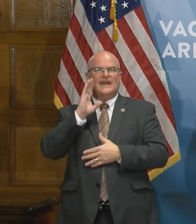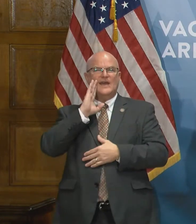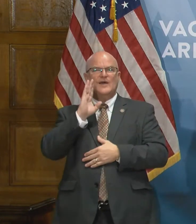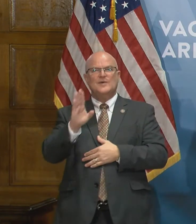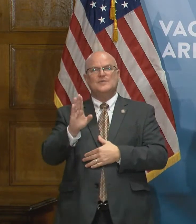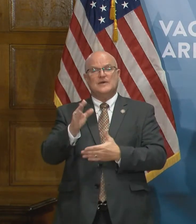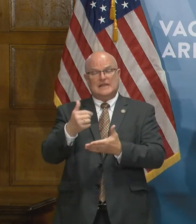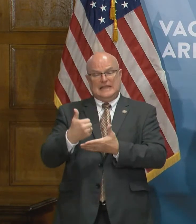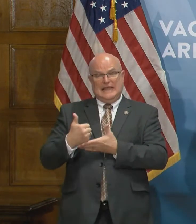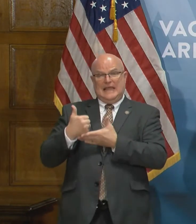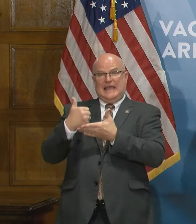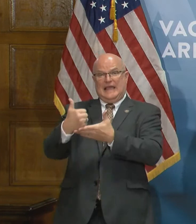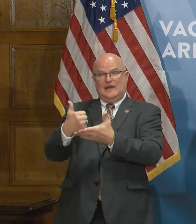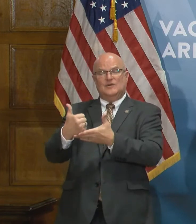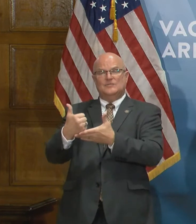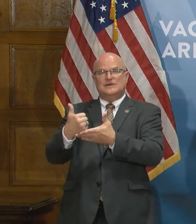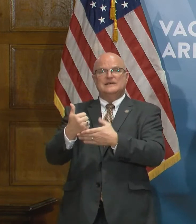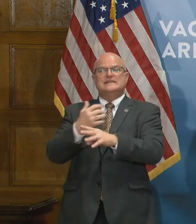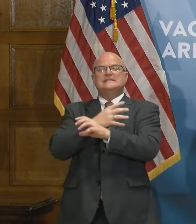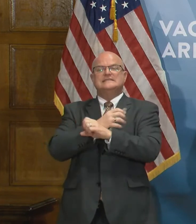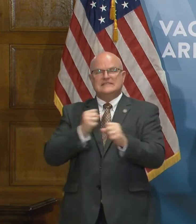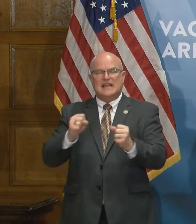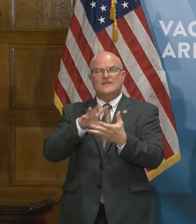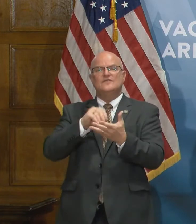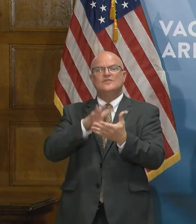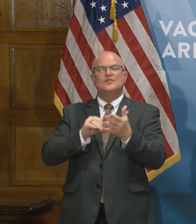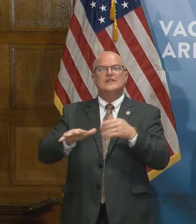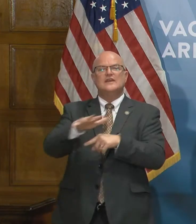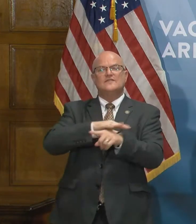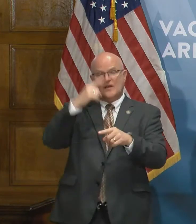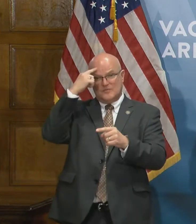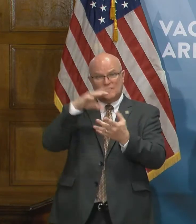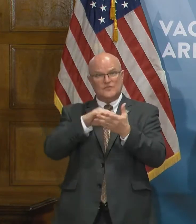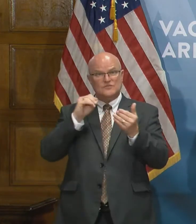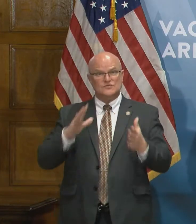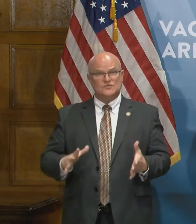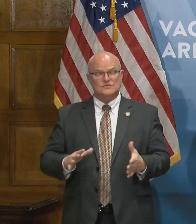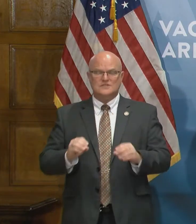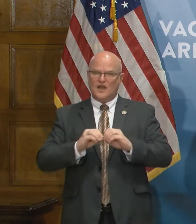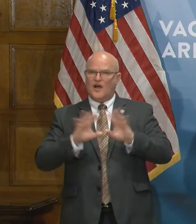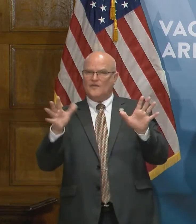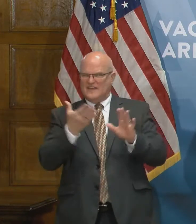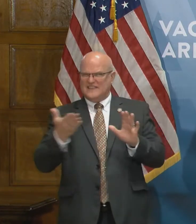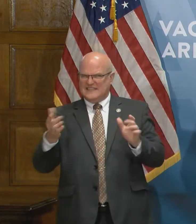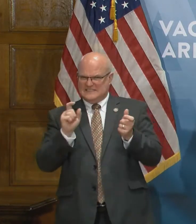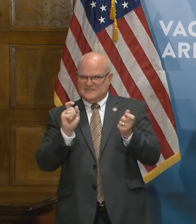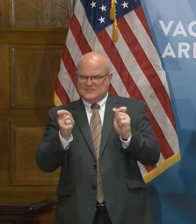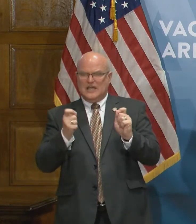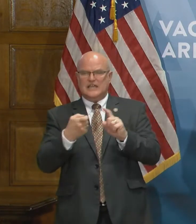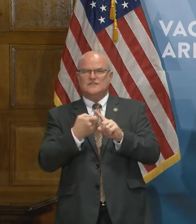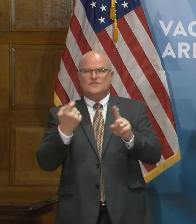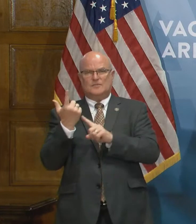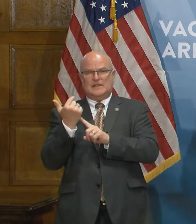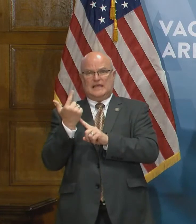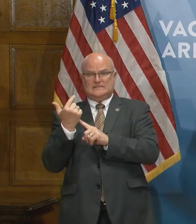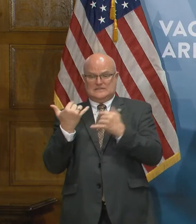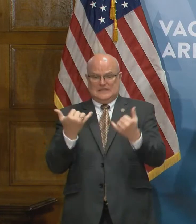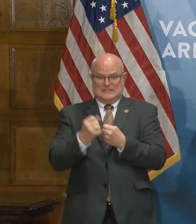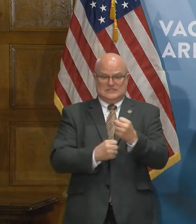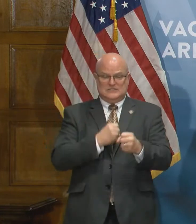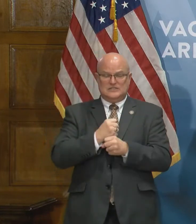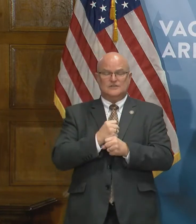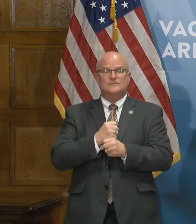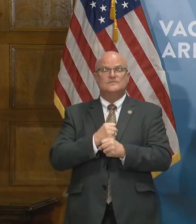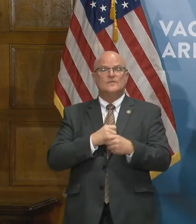will help continue to have a safe learning environment for our students. Obviously, some things have changed from last year to this year,